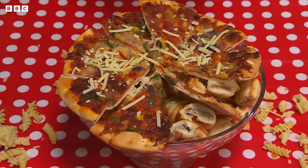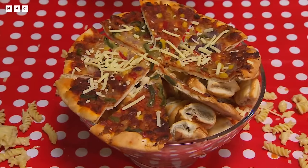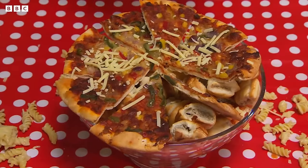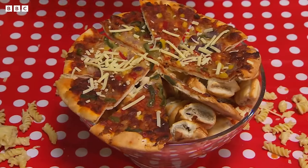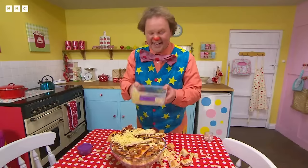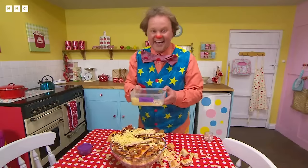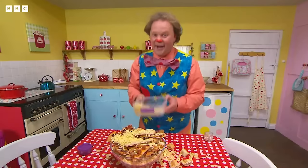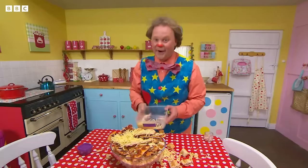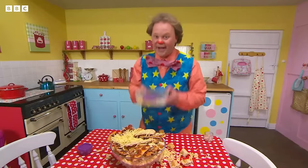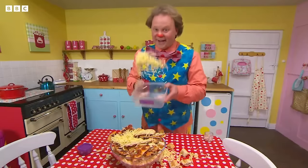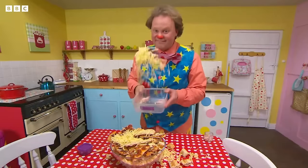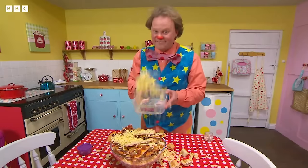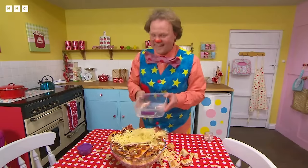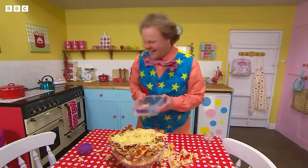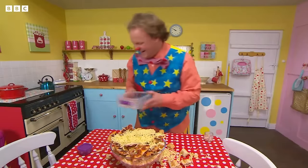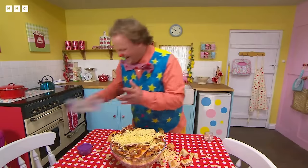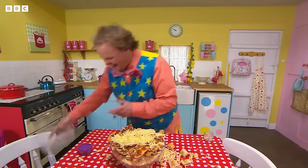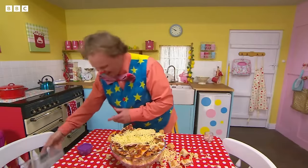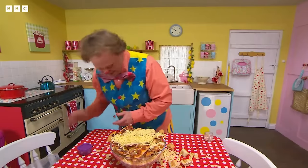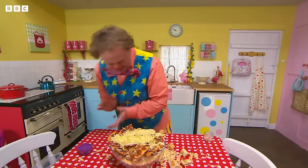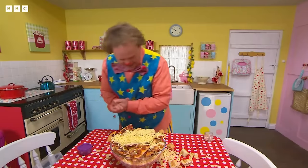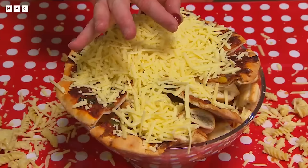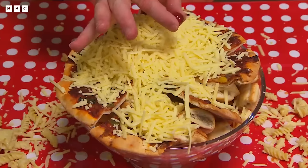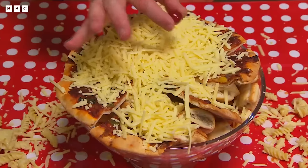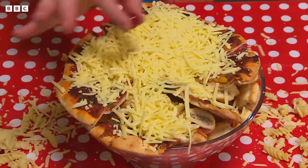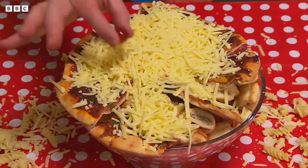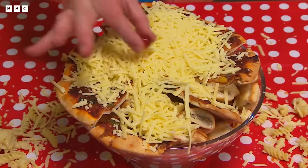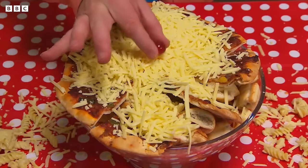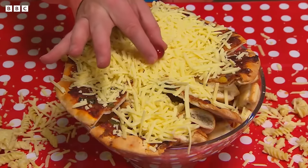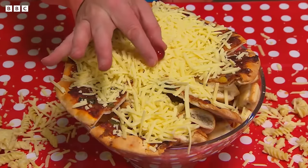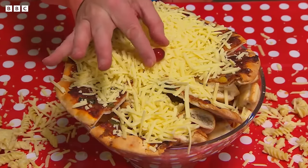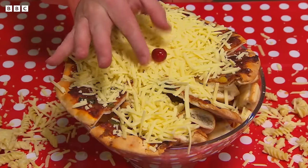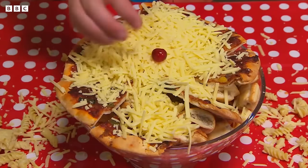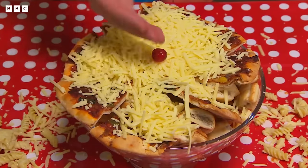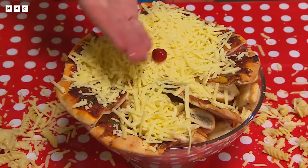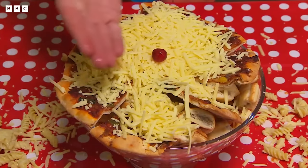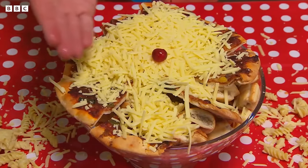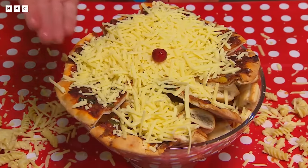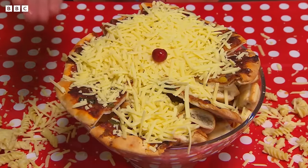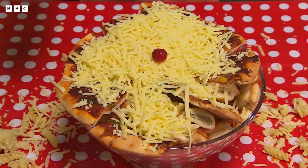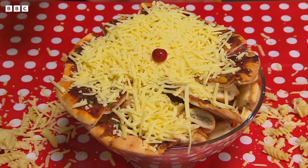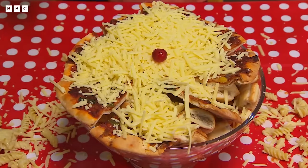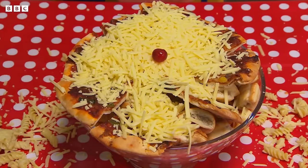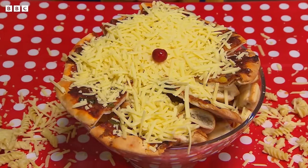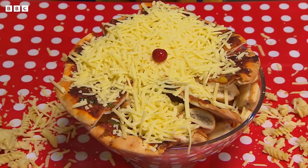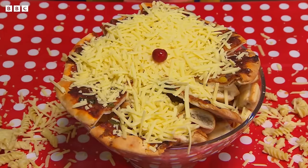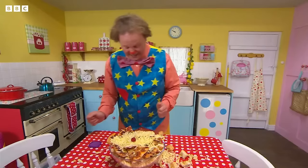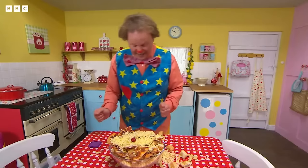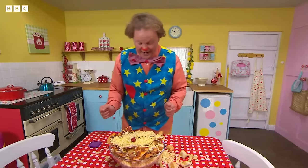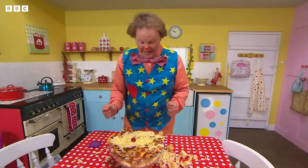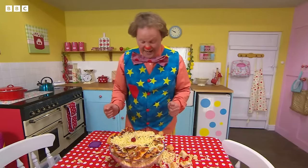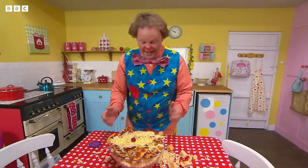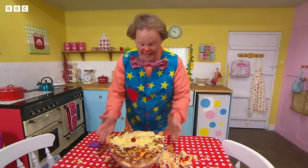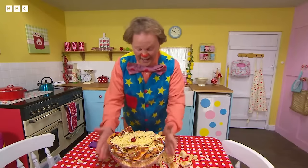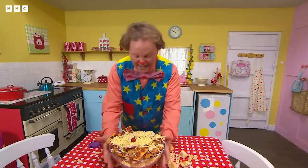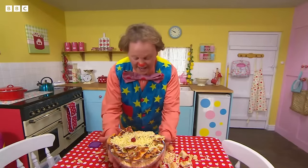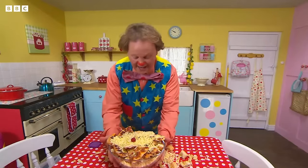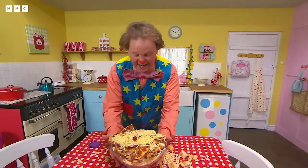cheese. Hey, up! Finish it off, a little cherry on the top. Ta-da! Mr. Tumble, you need